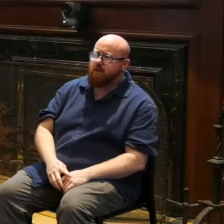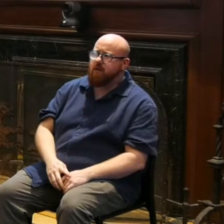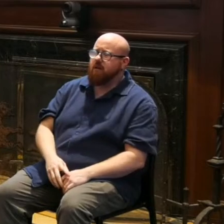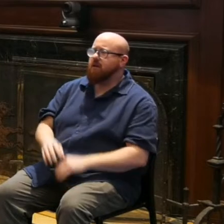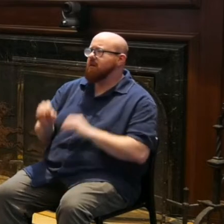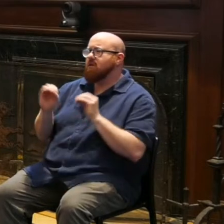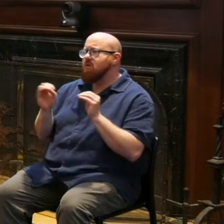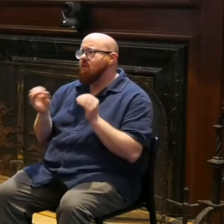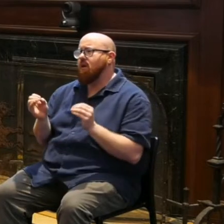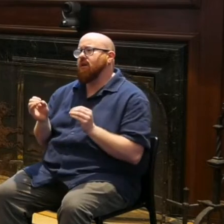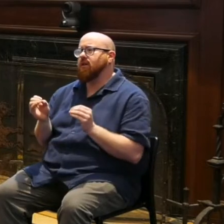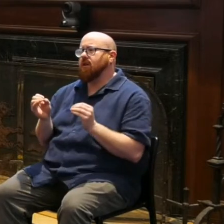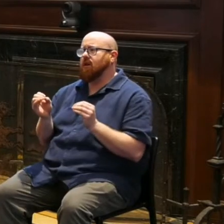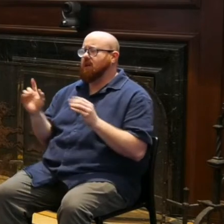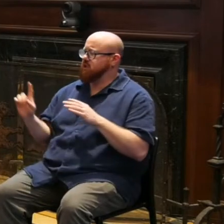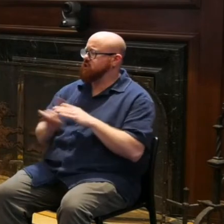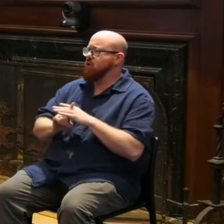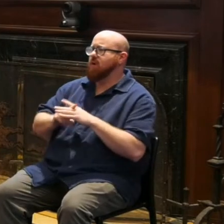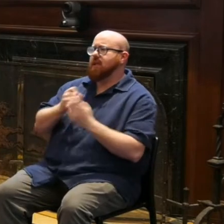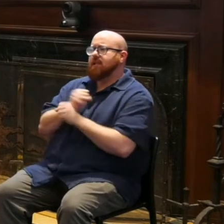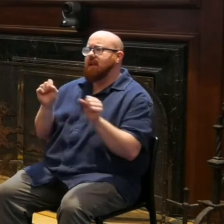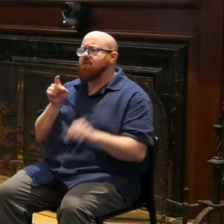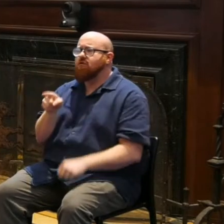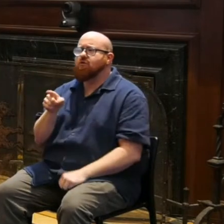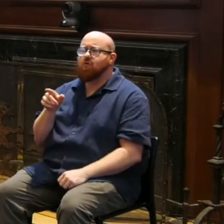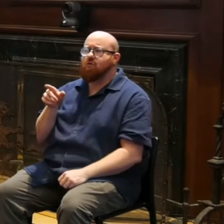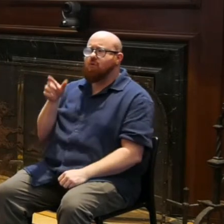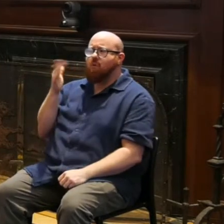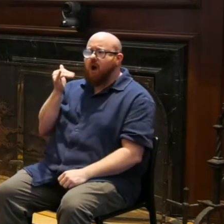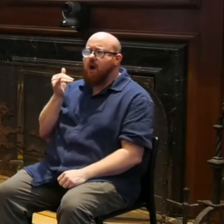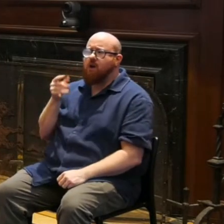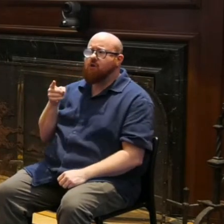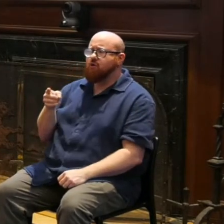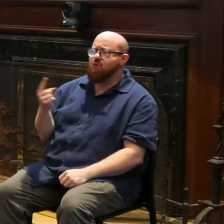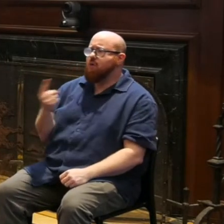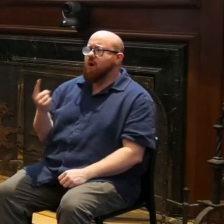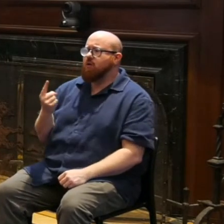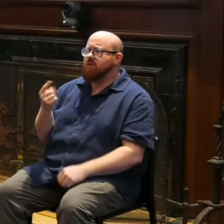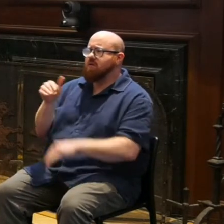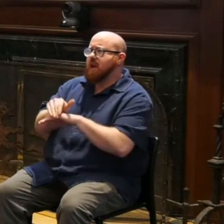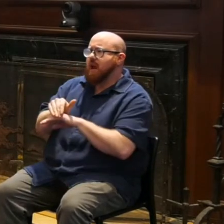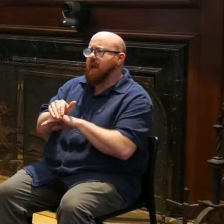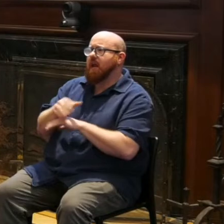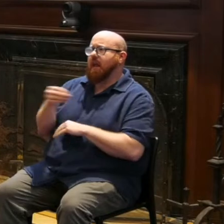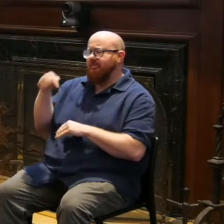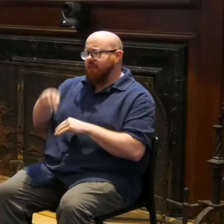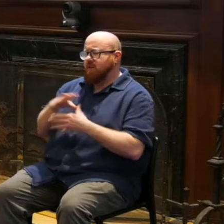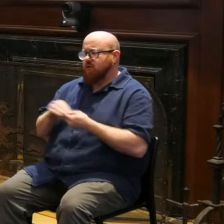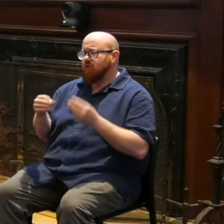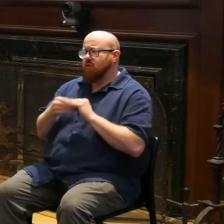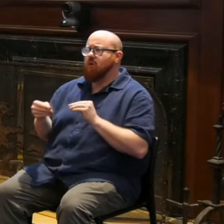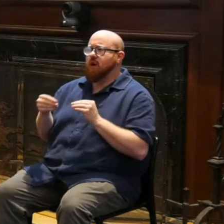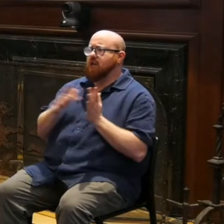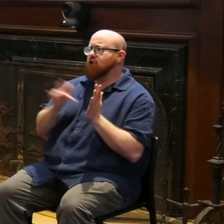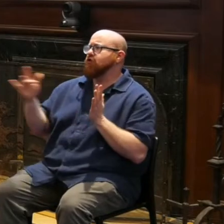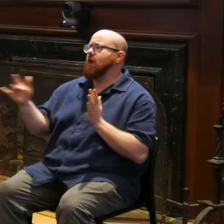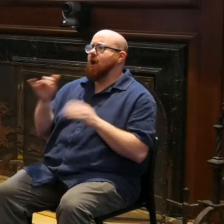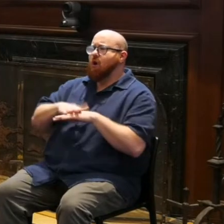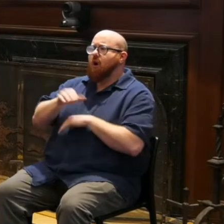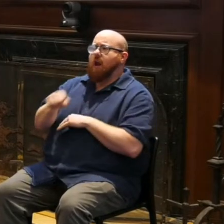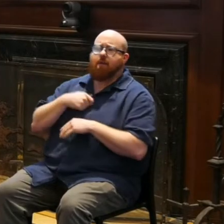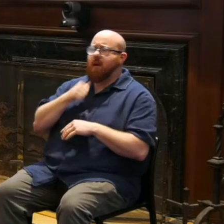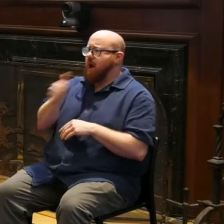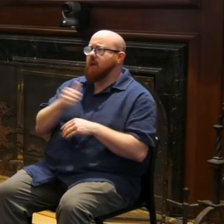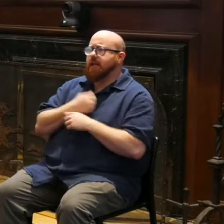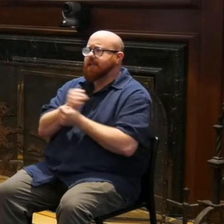no one is coming to save you because you are also night. In this story, shining armor won't get you out.